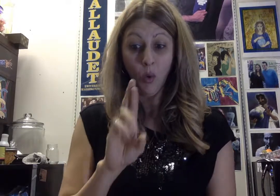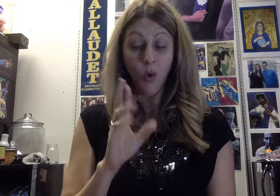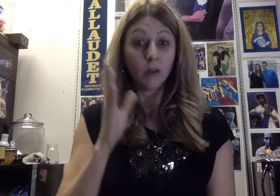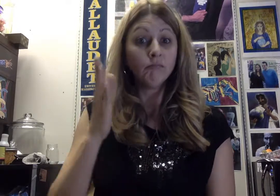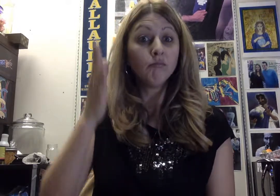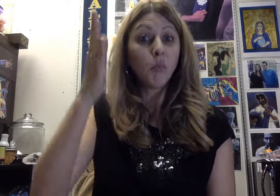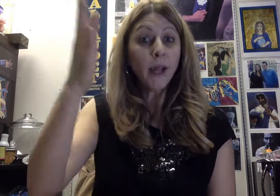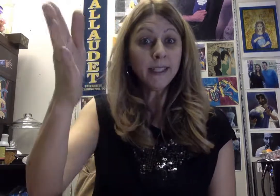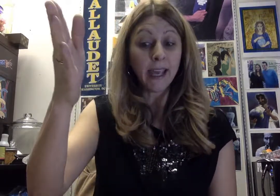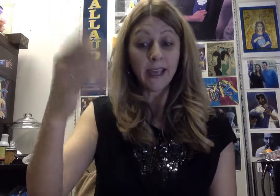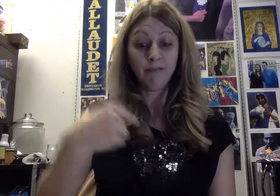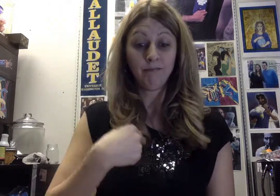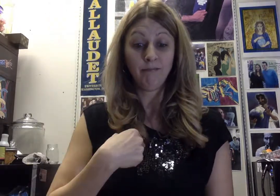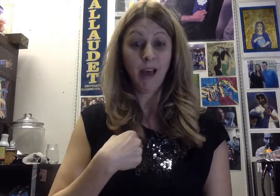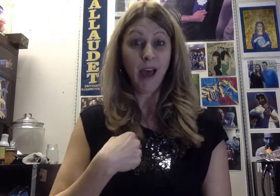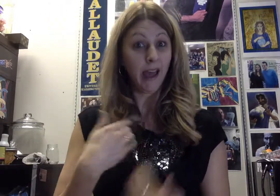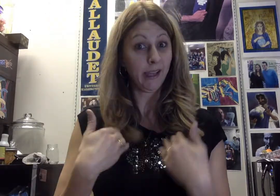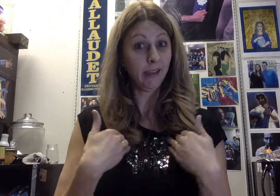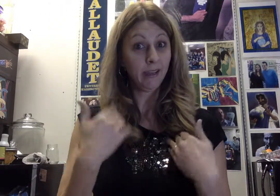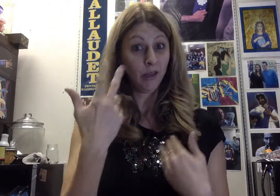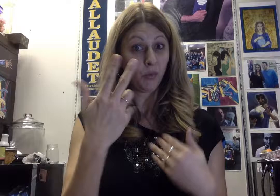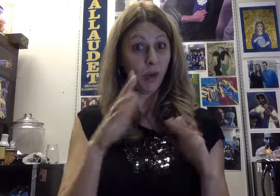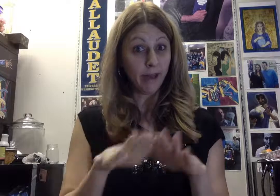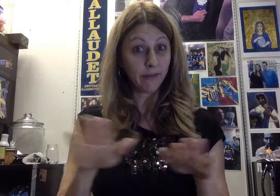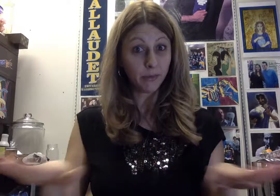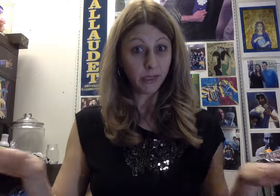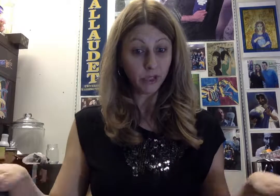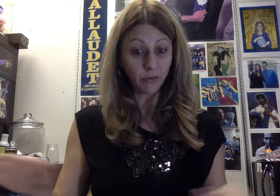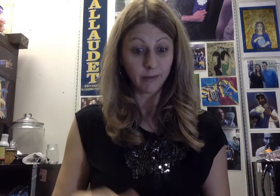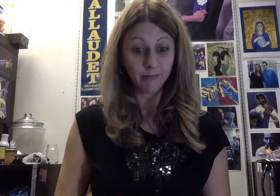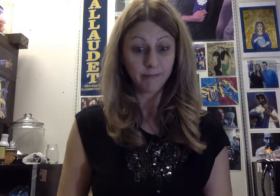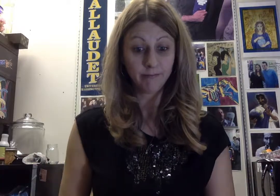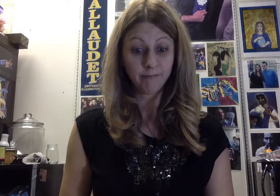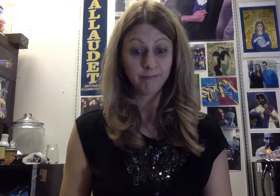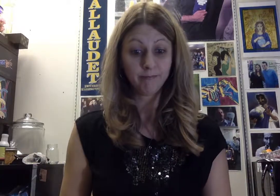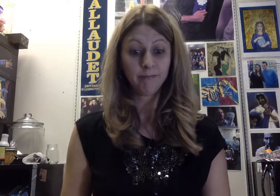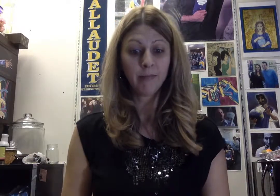Or one day, I will have 3 children.